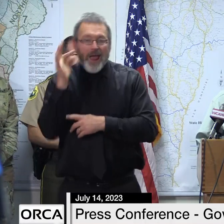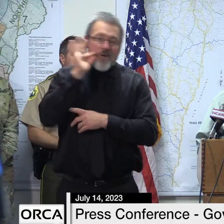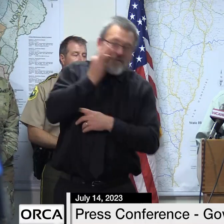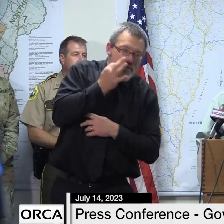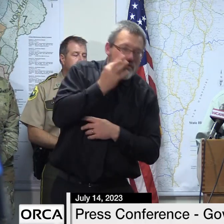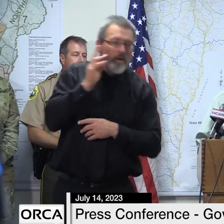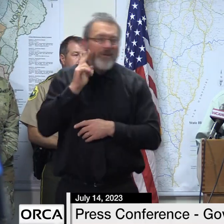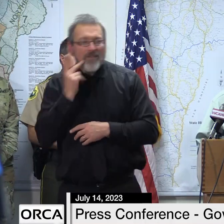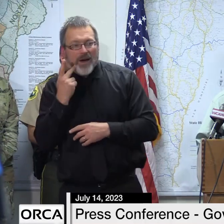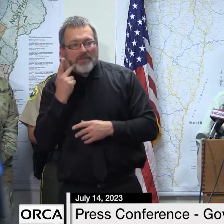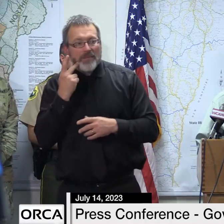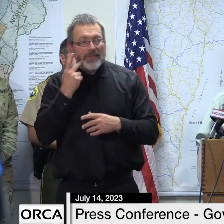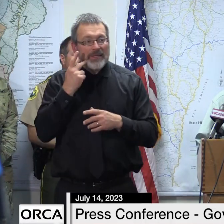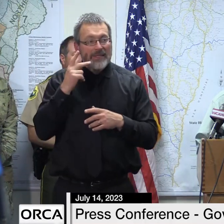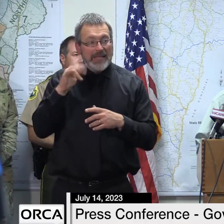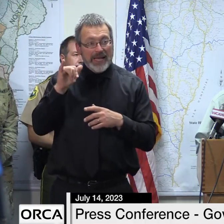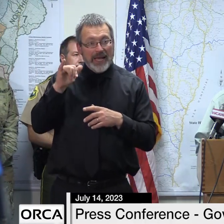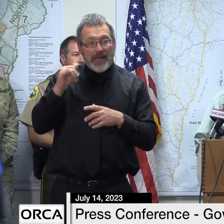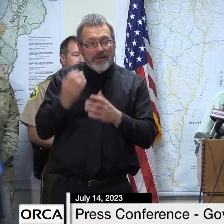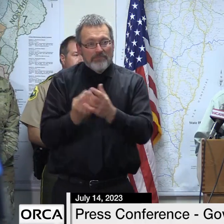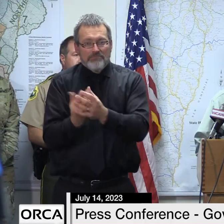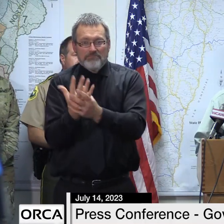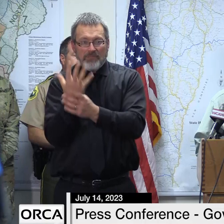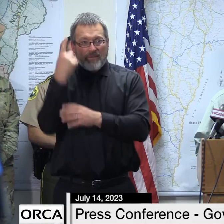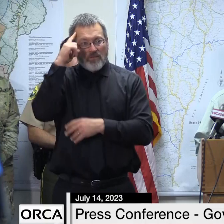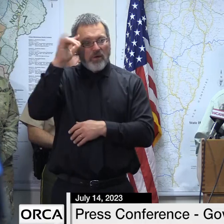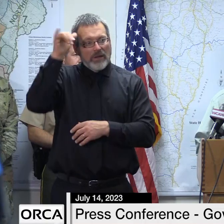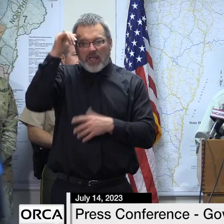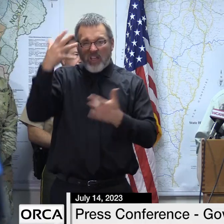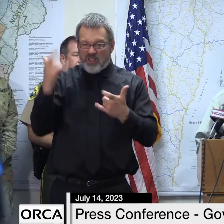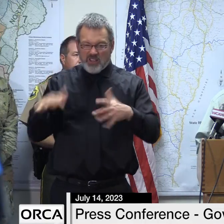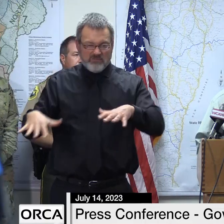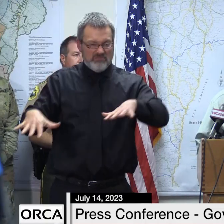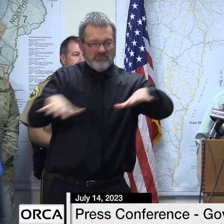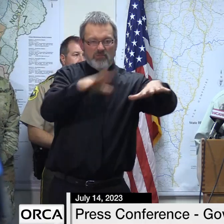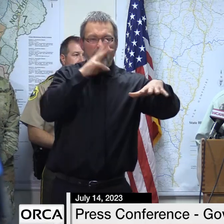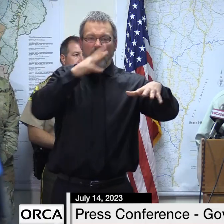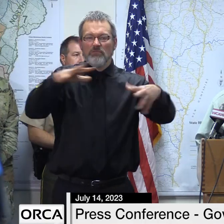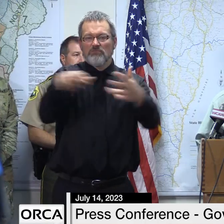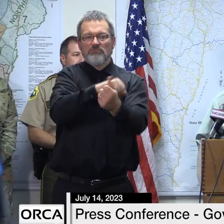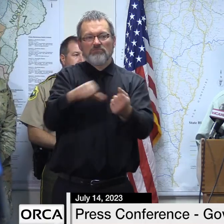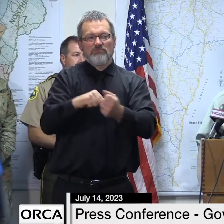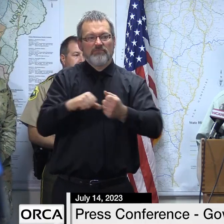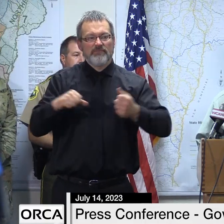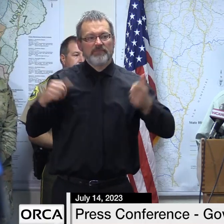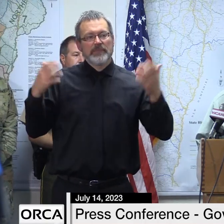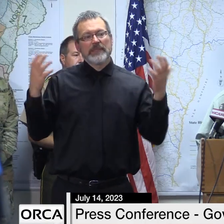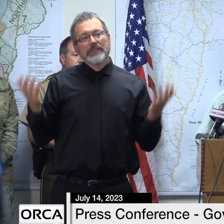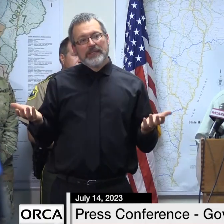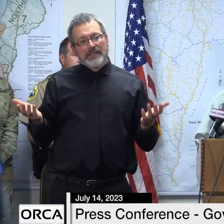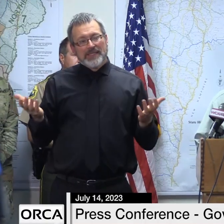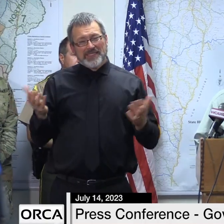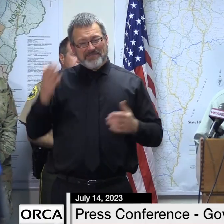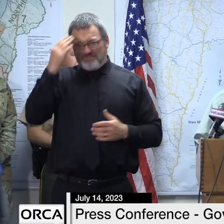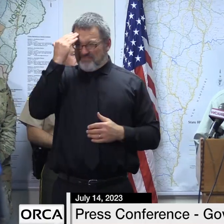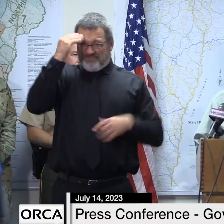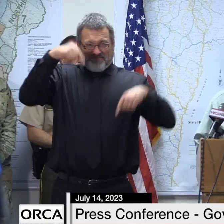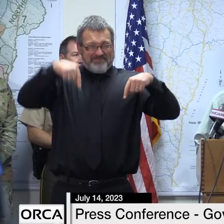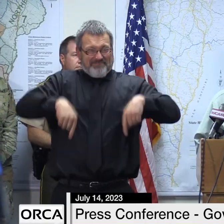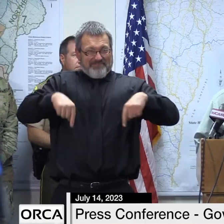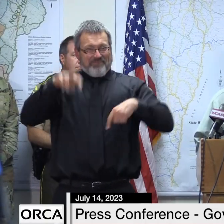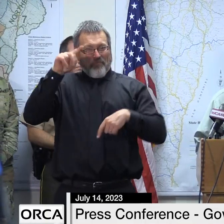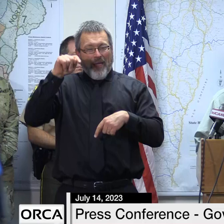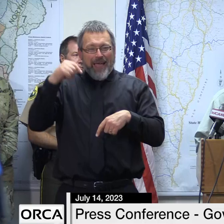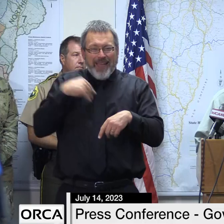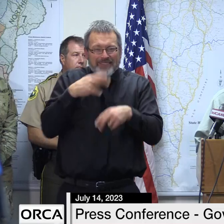swamped and buried. Vermont's growing season is short, and a historic flood in the heart of our limited window to grow food and crops